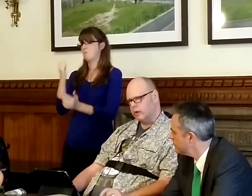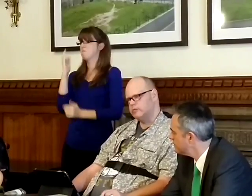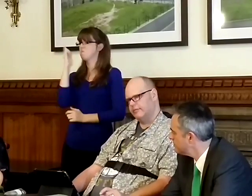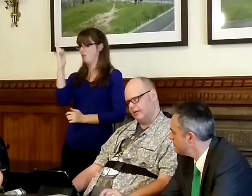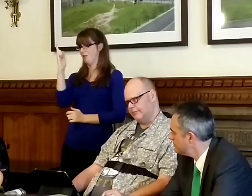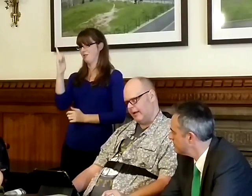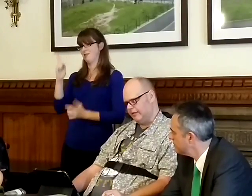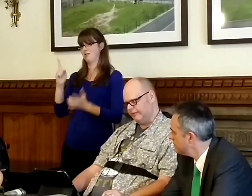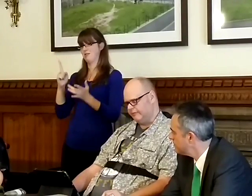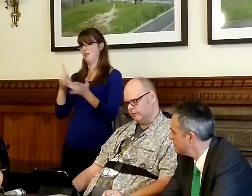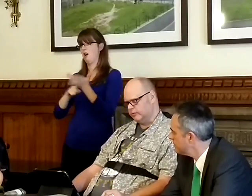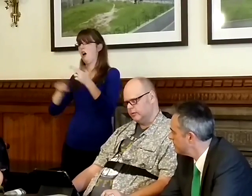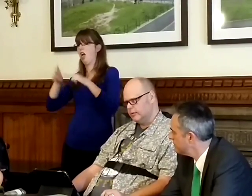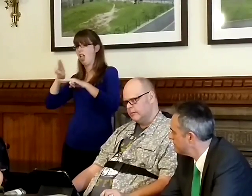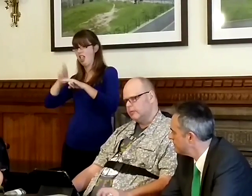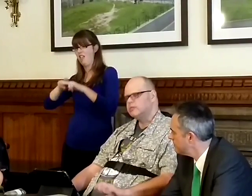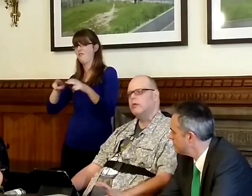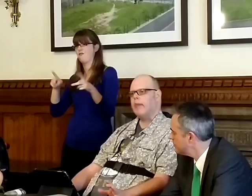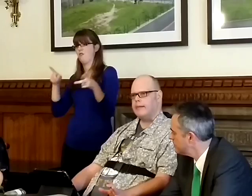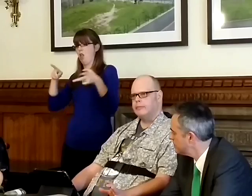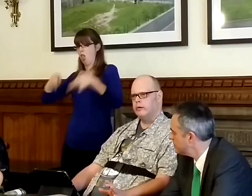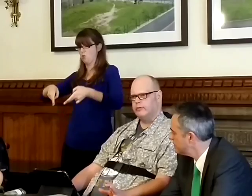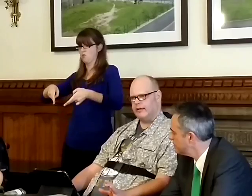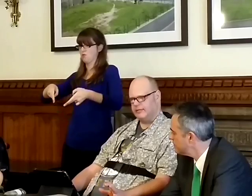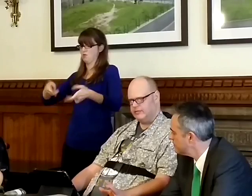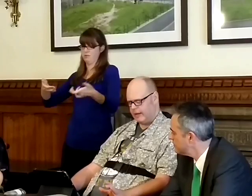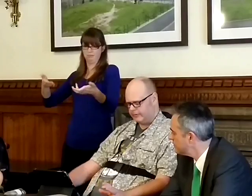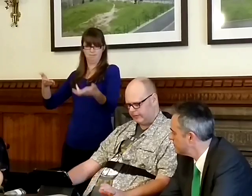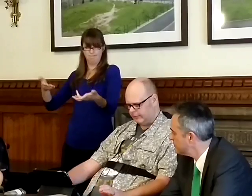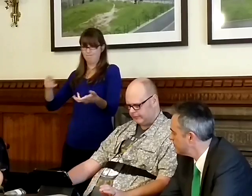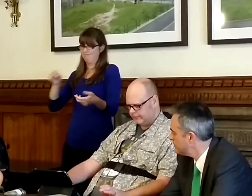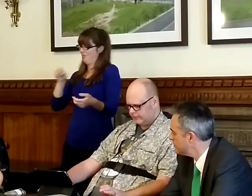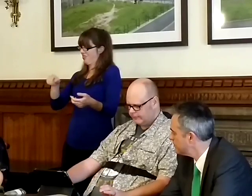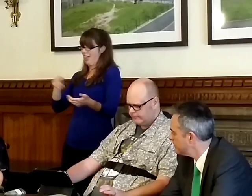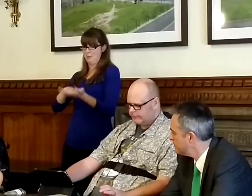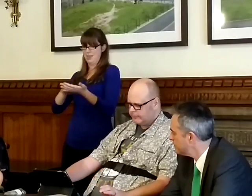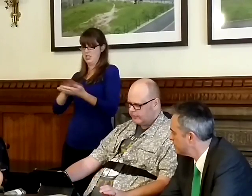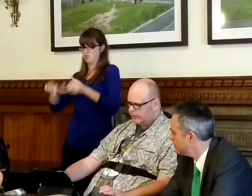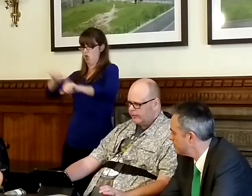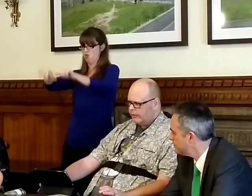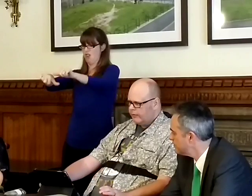cut, the closure of the Independent Living Fund, puts all that progress in jeopardy.